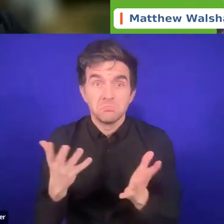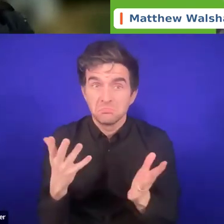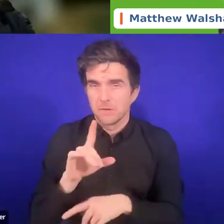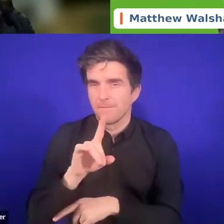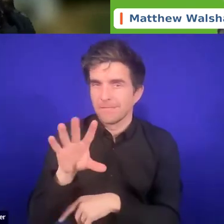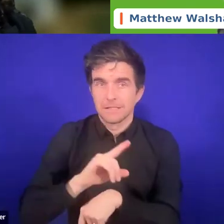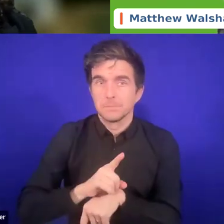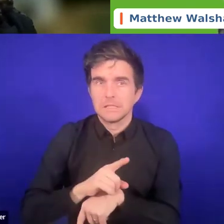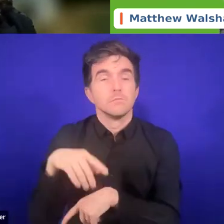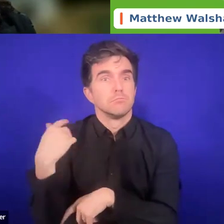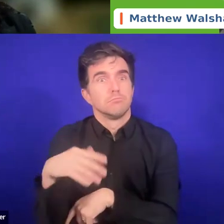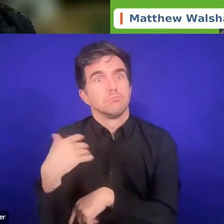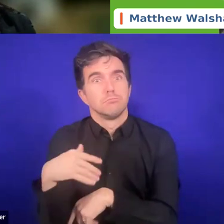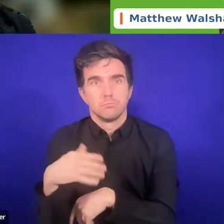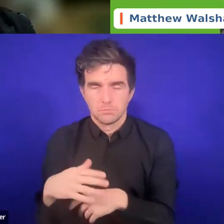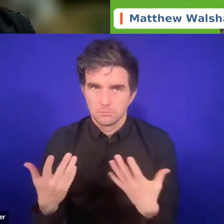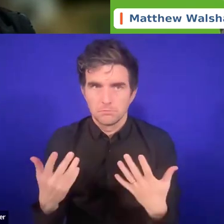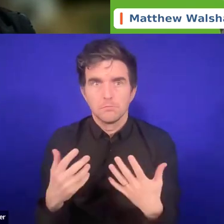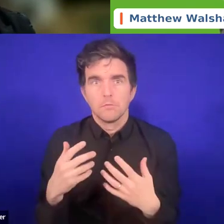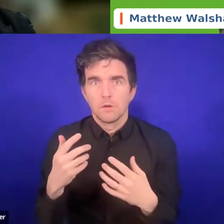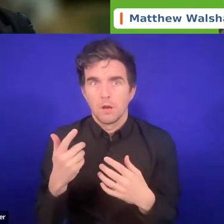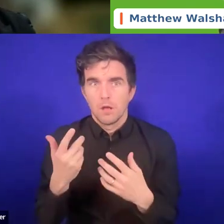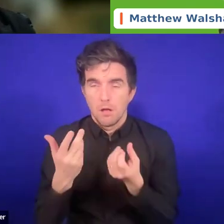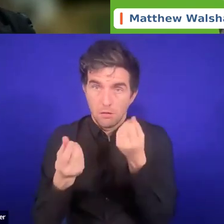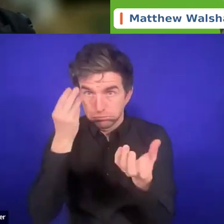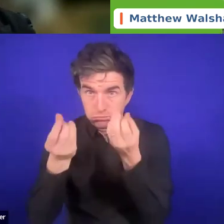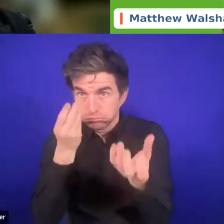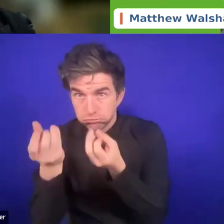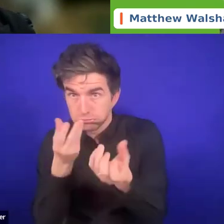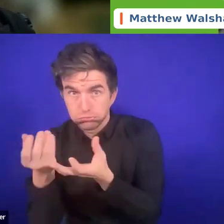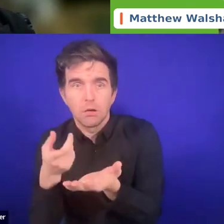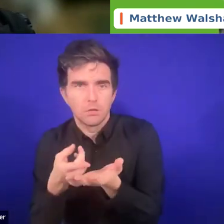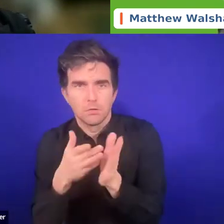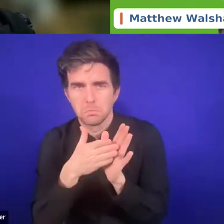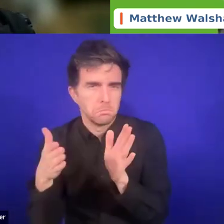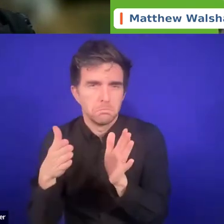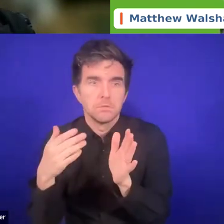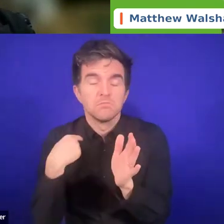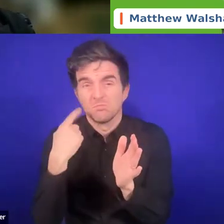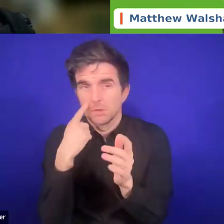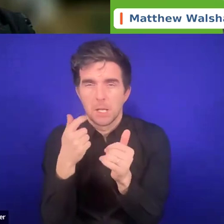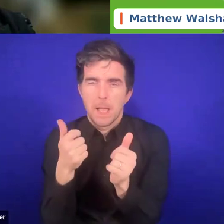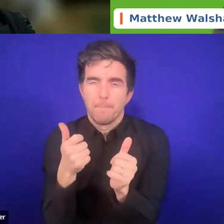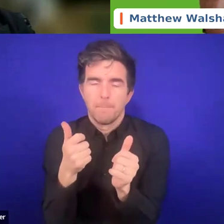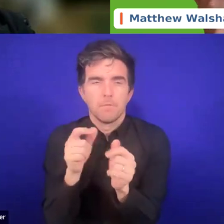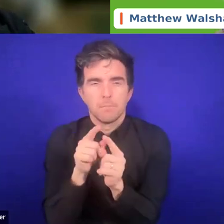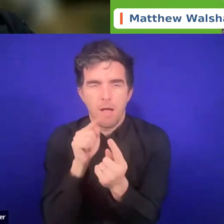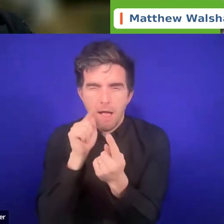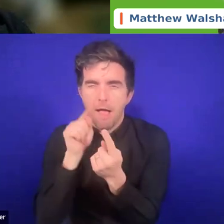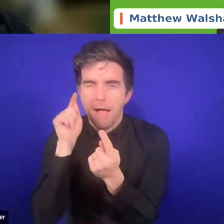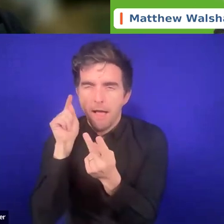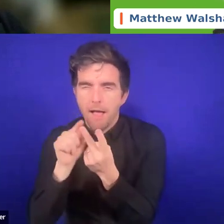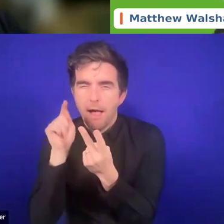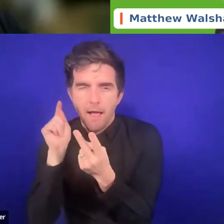that. And before we move to the discussions, just to say, yeah, if you've got questions, if you've got thoughts that you want to put to any of